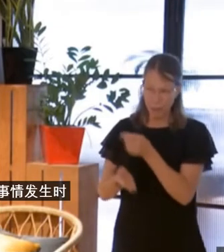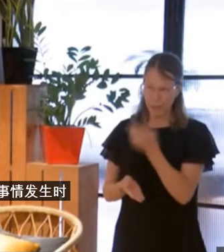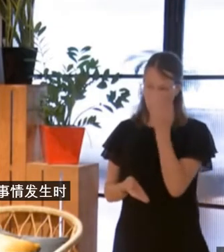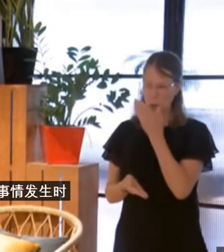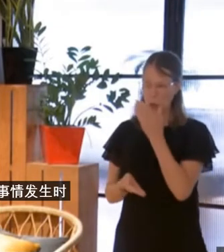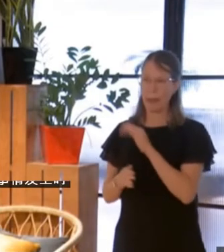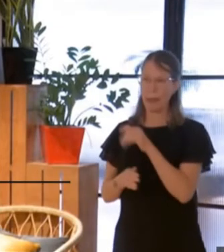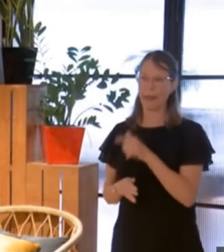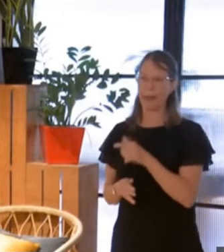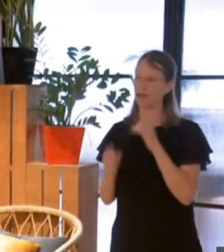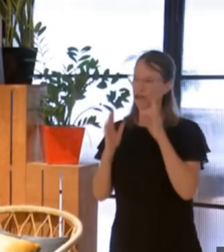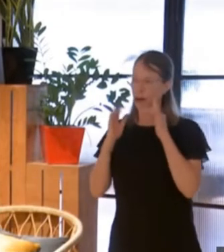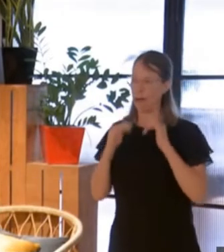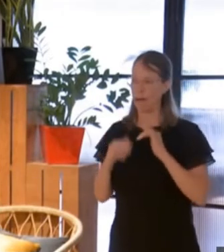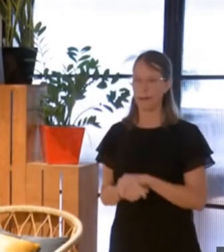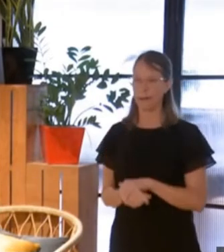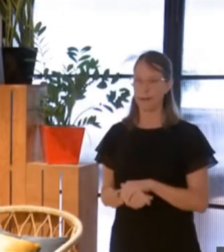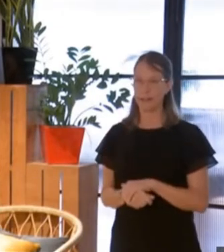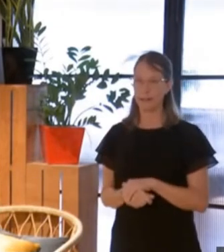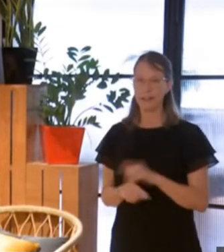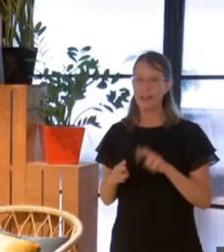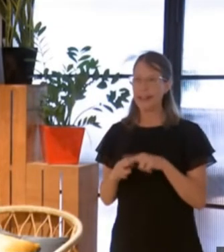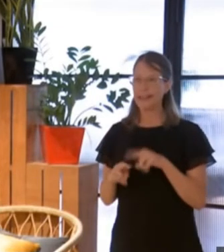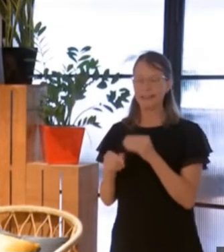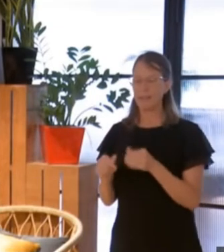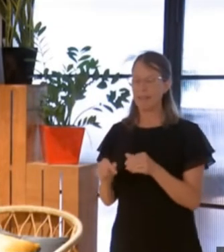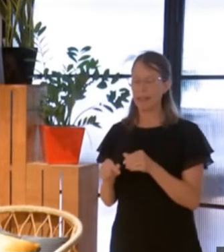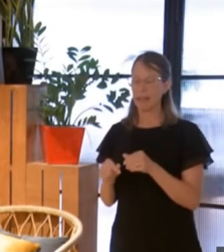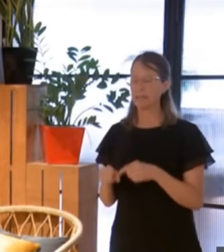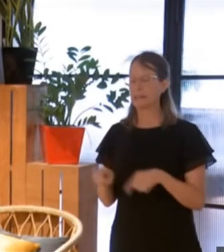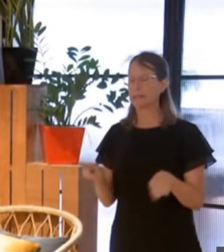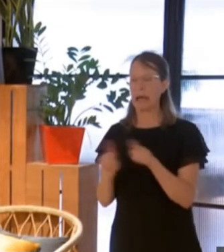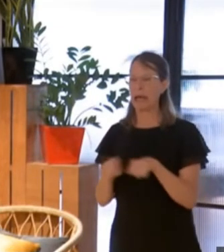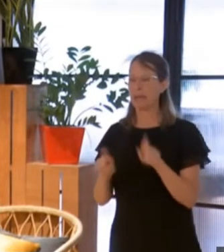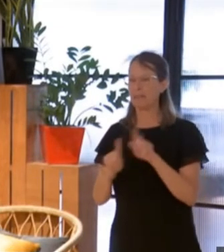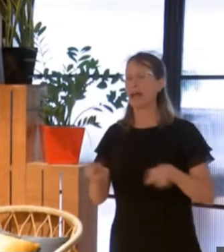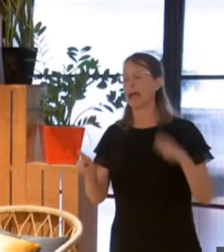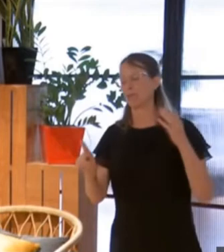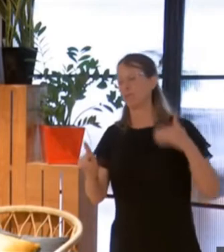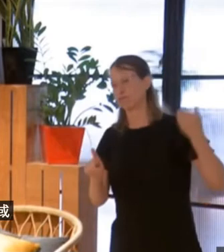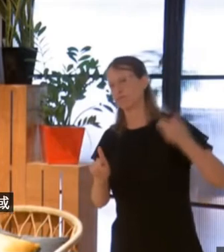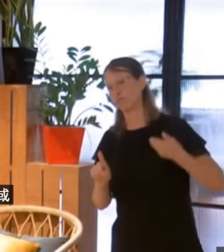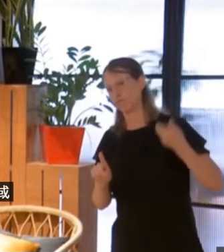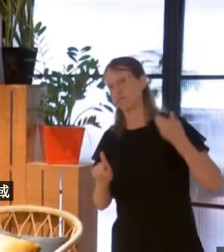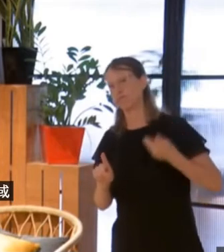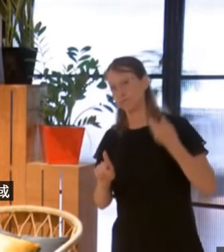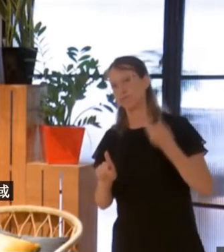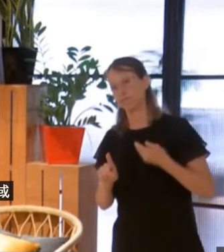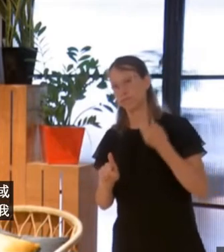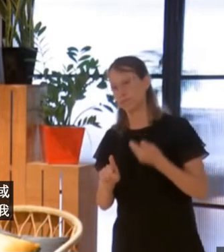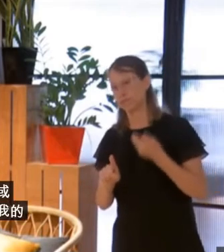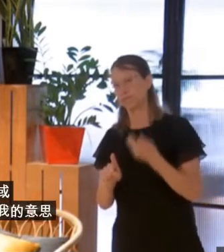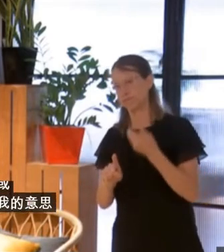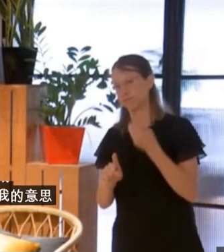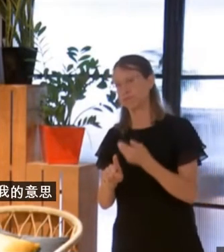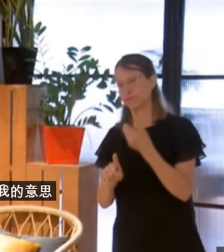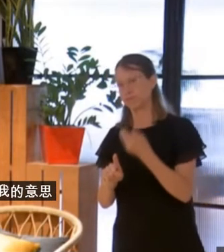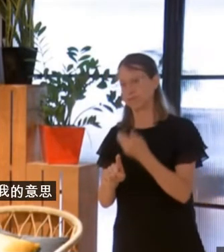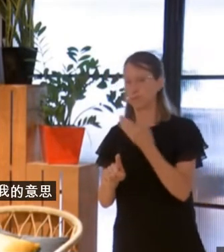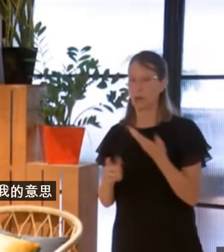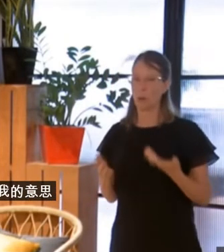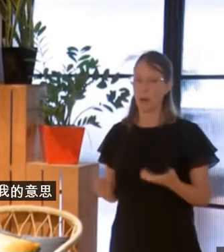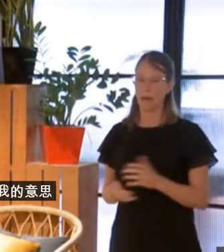can... When something's been the same way for I don't know how long, decades on decades on decades. I mean, the world